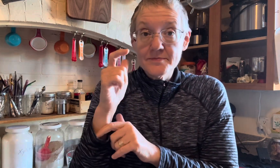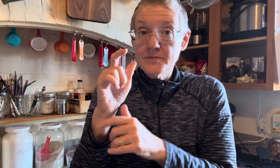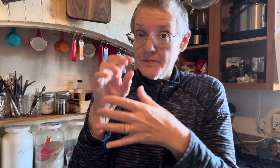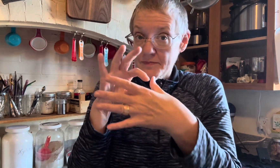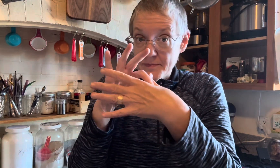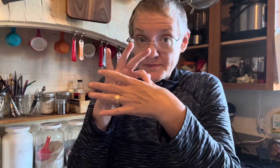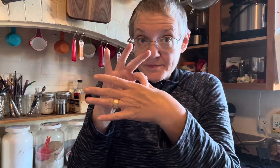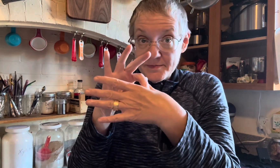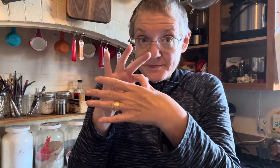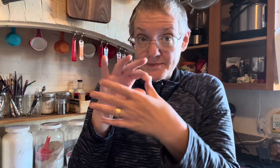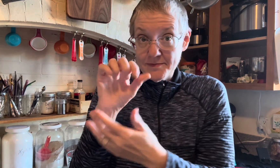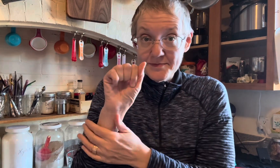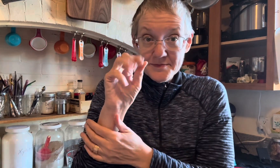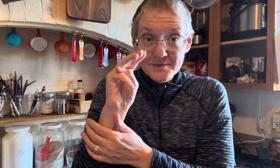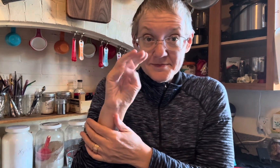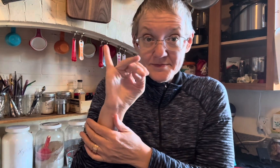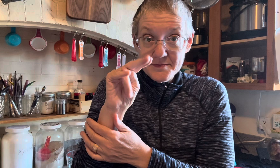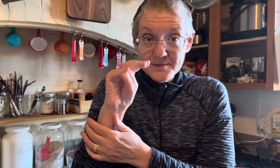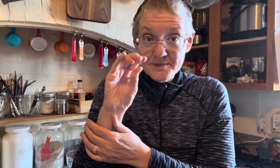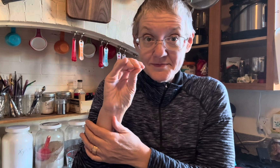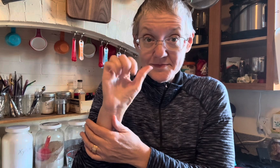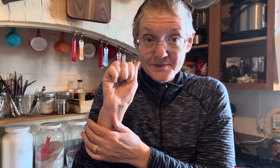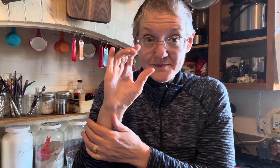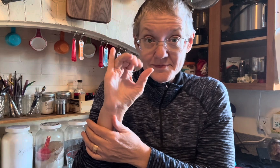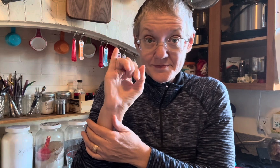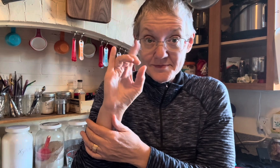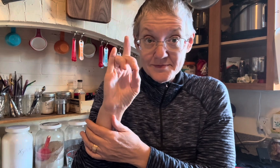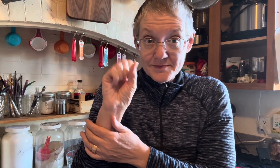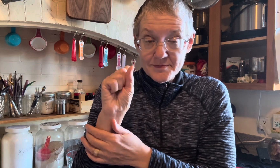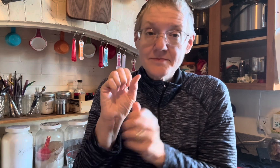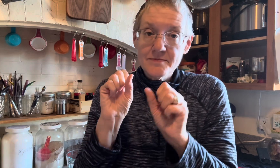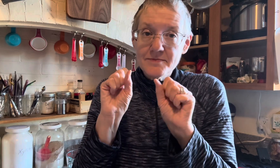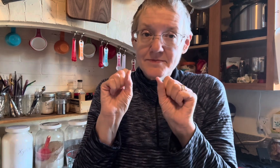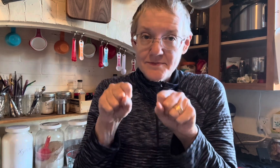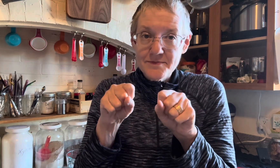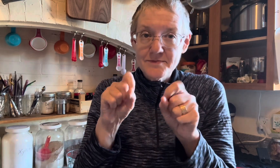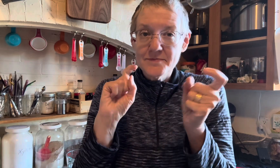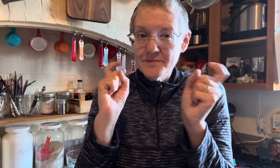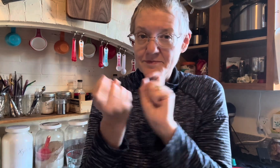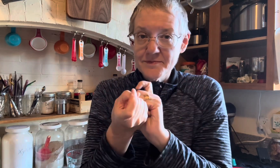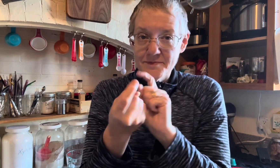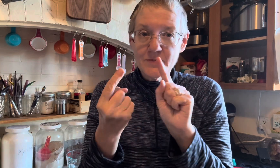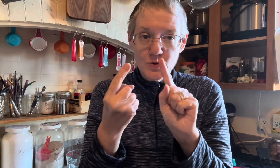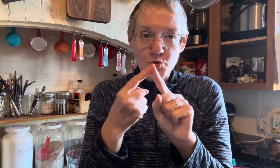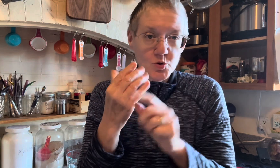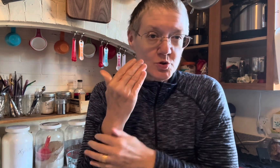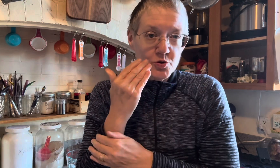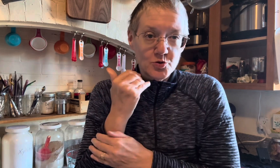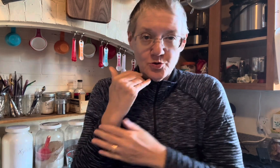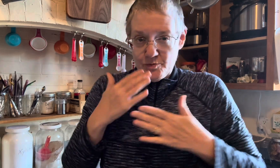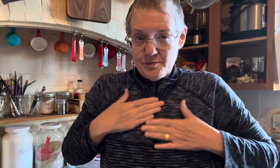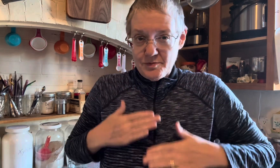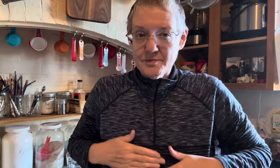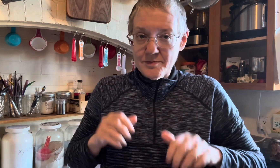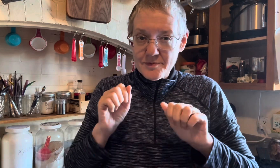limit because meat, the amino acids in meat, can be converted in the body to